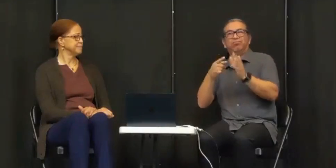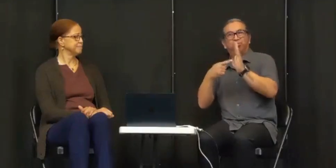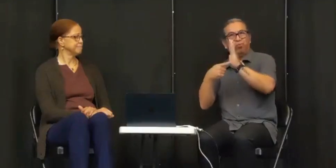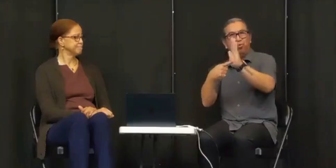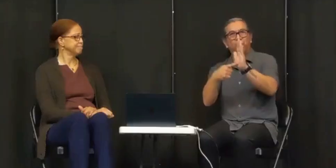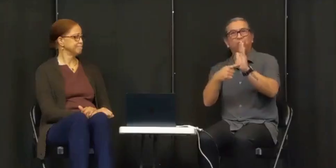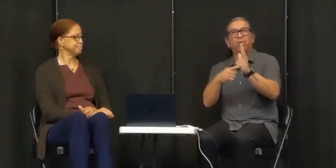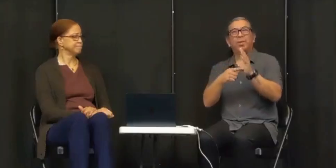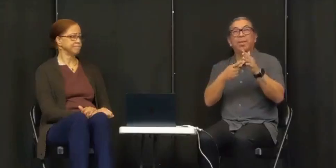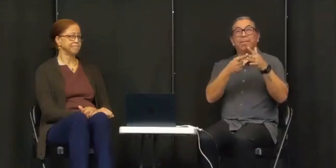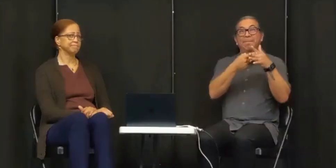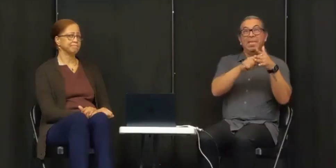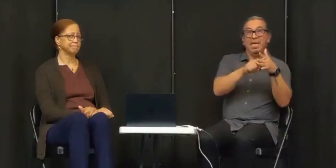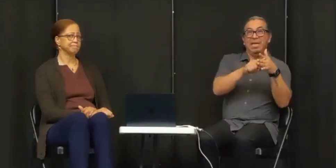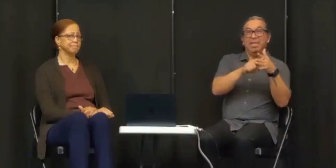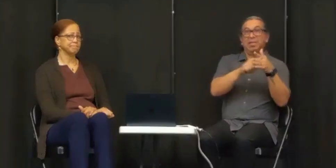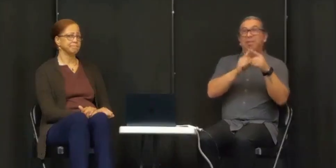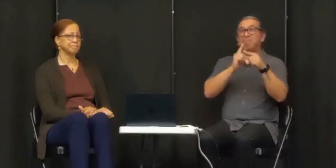the end.